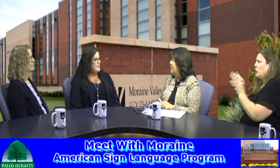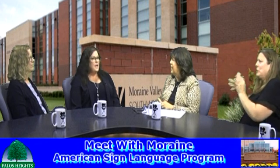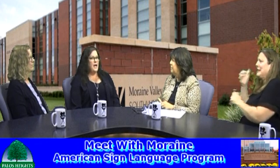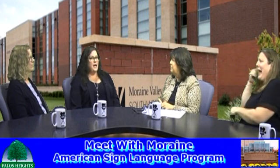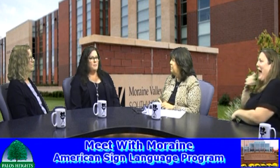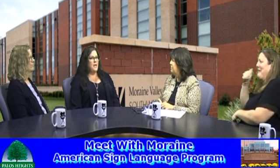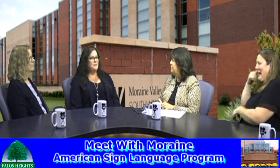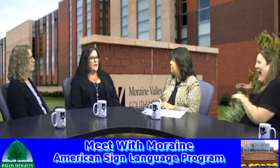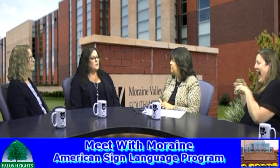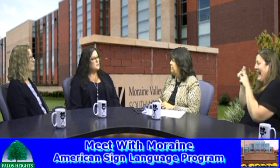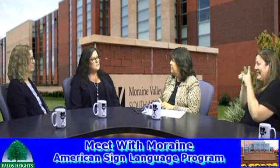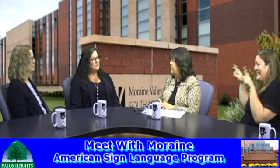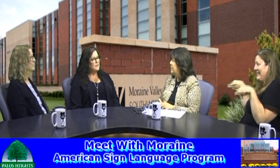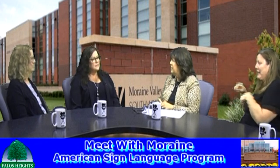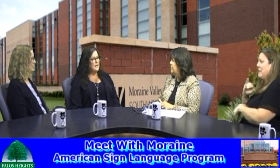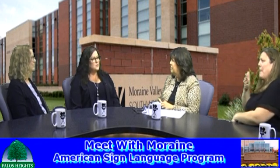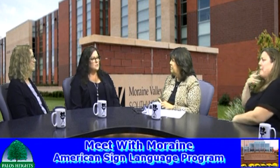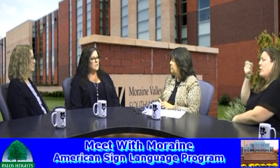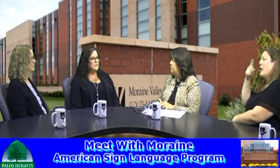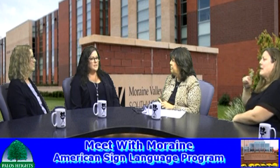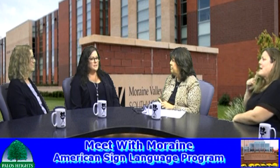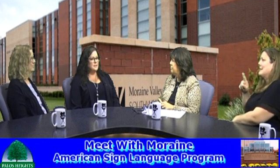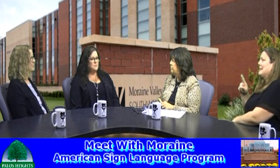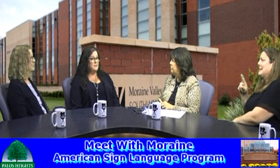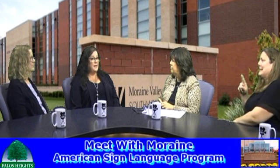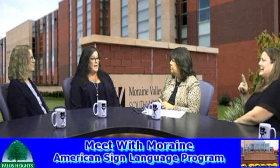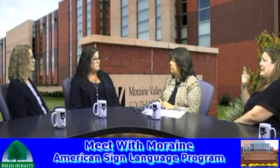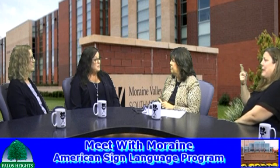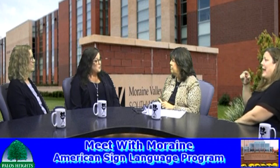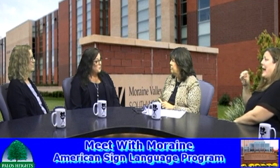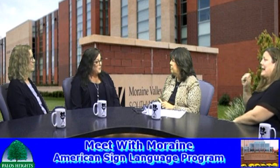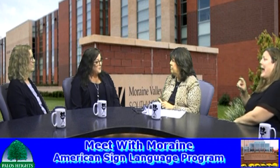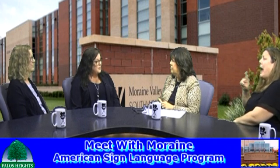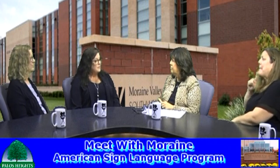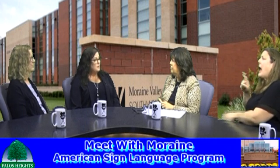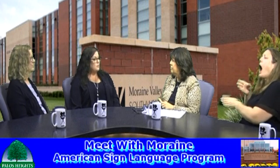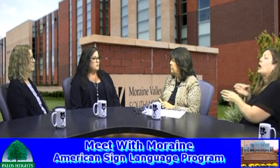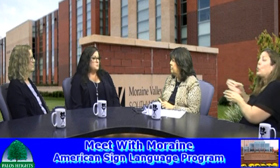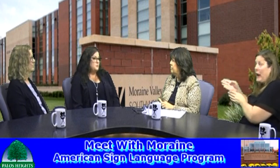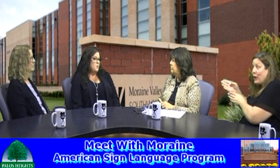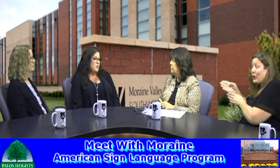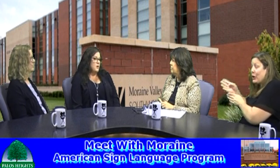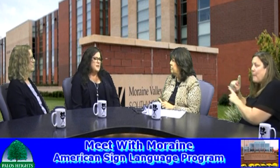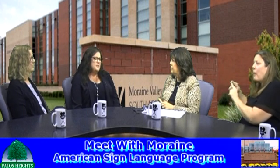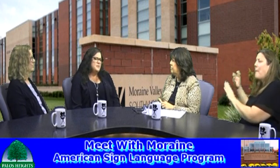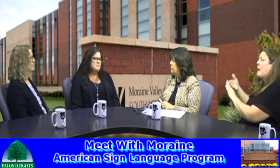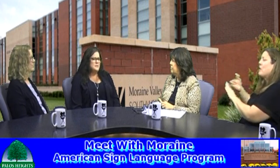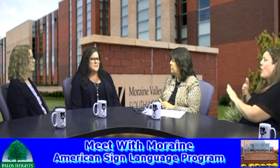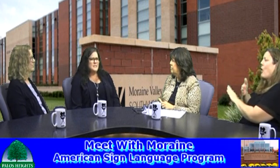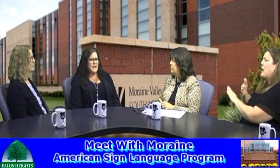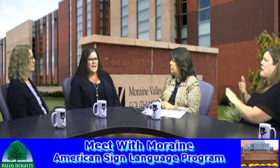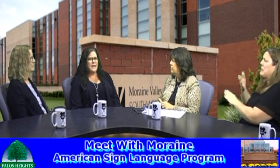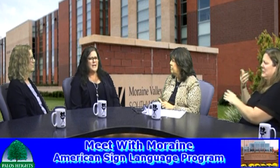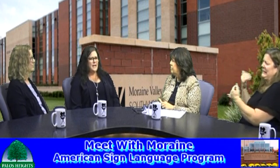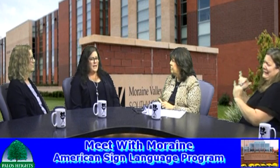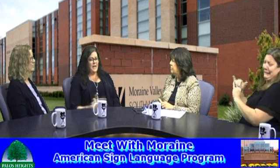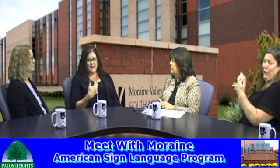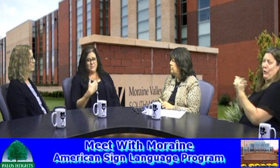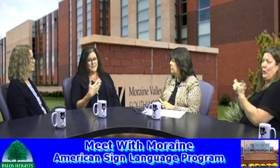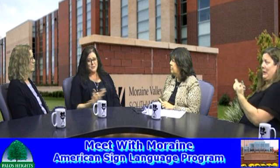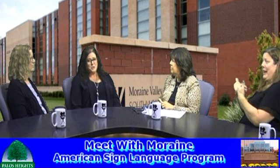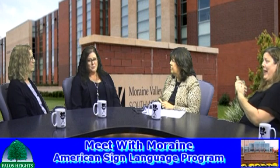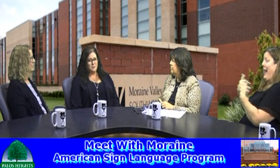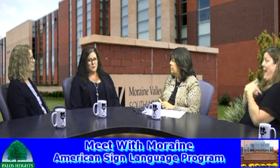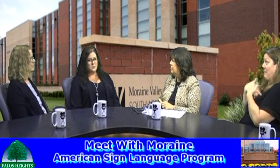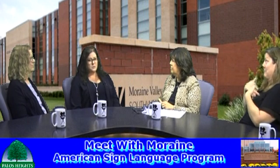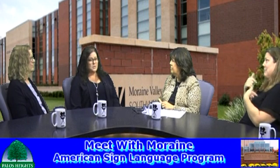day, and they understand that it's actually something that can be a career. Whereas before, and even today, I've